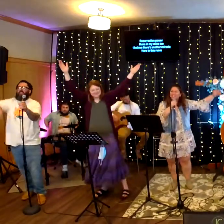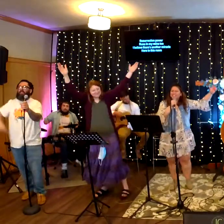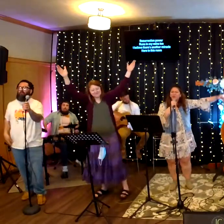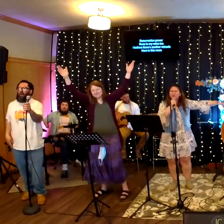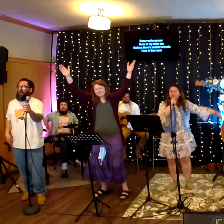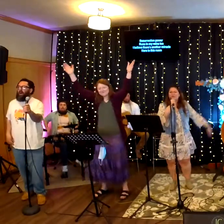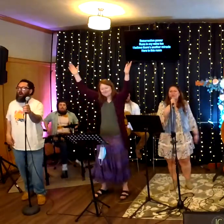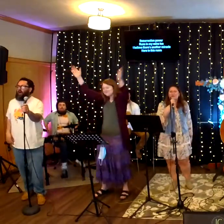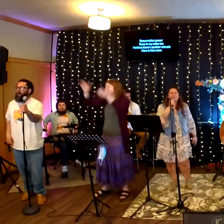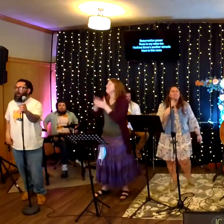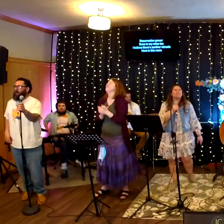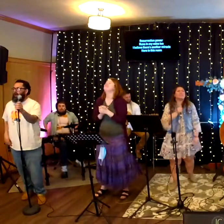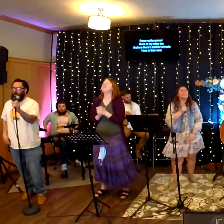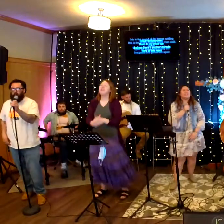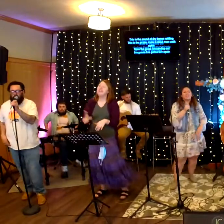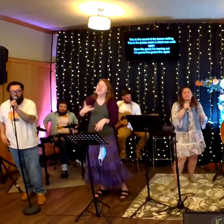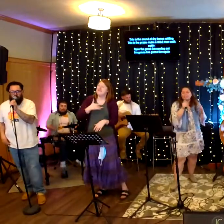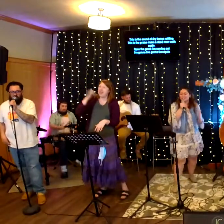in